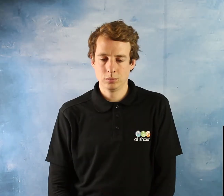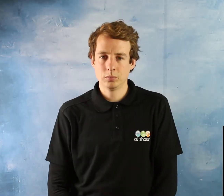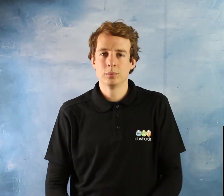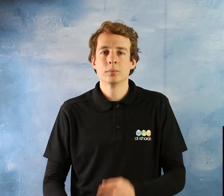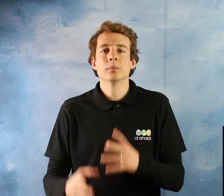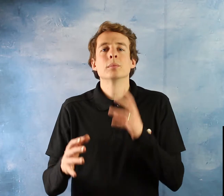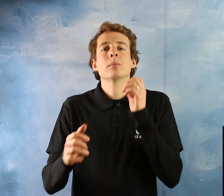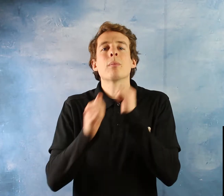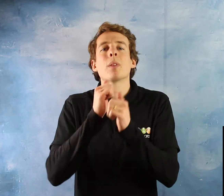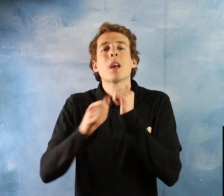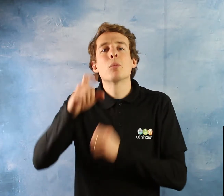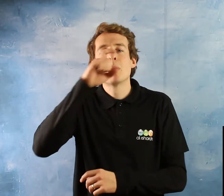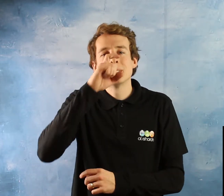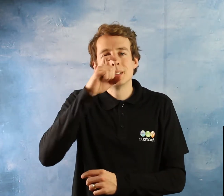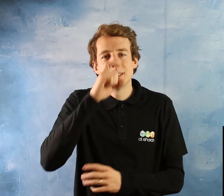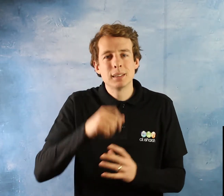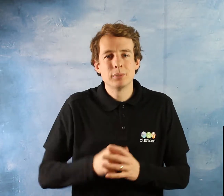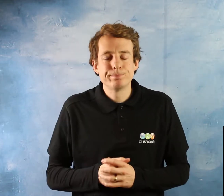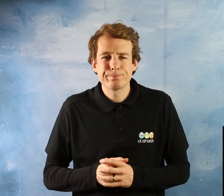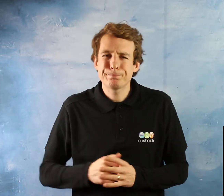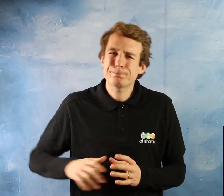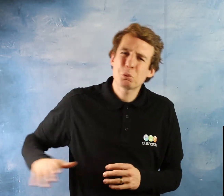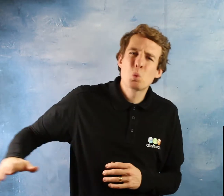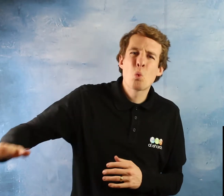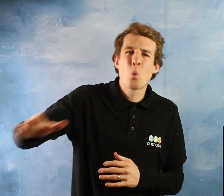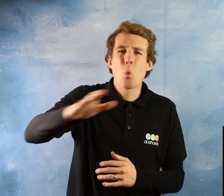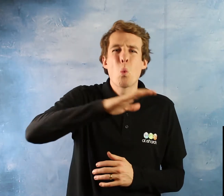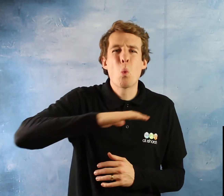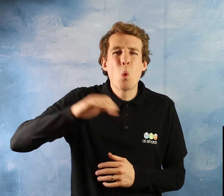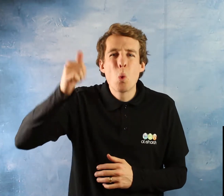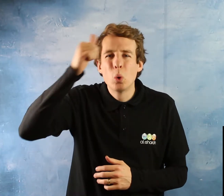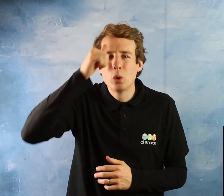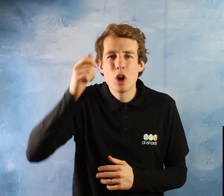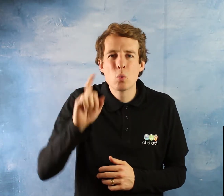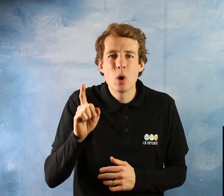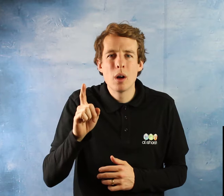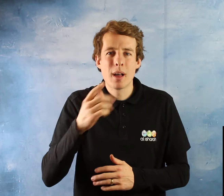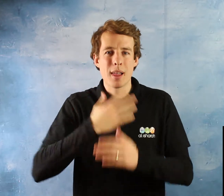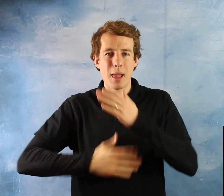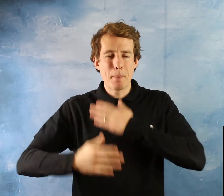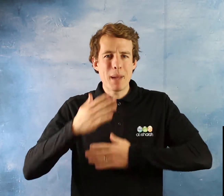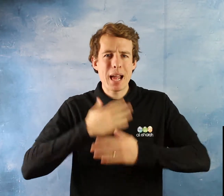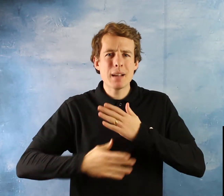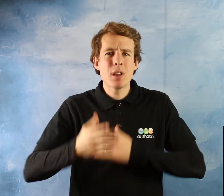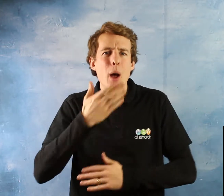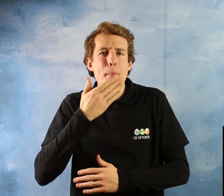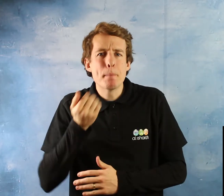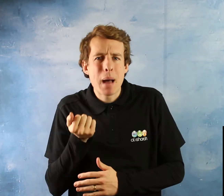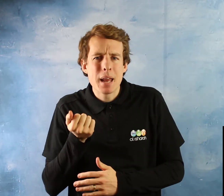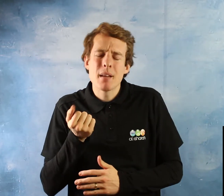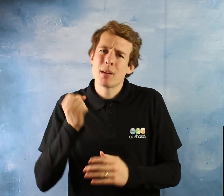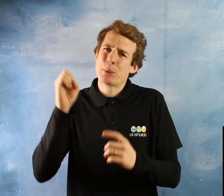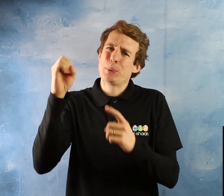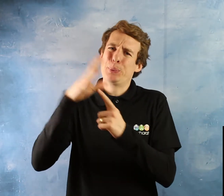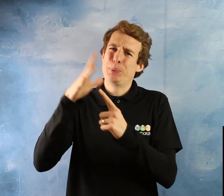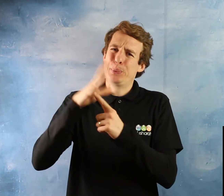Brothers and sisters, all of us know importance of good behavior, good manner, good conduct in Islam is